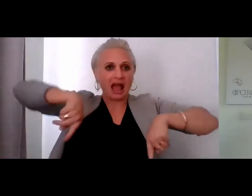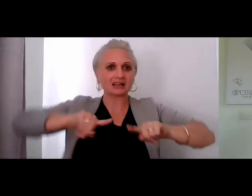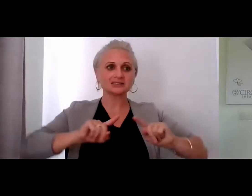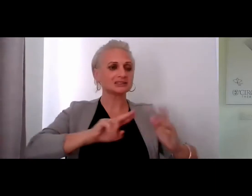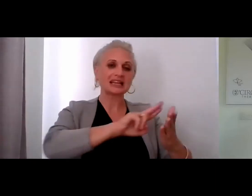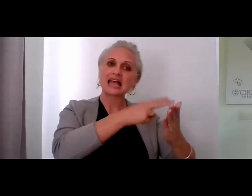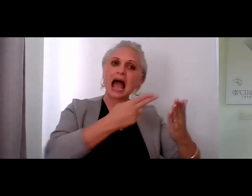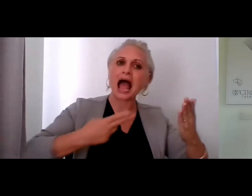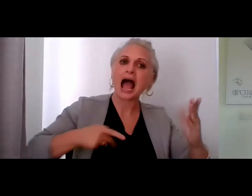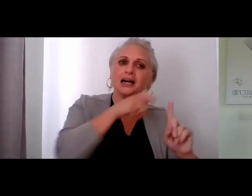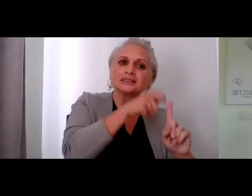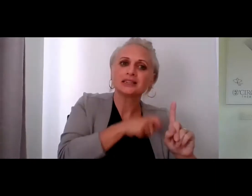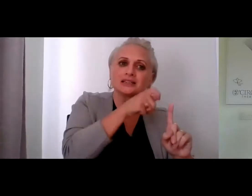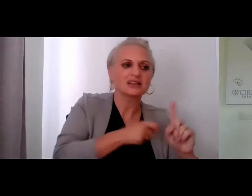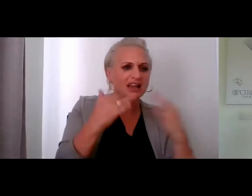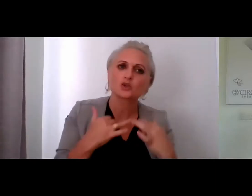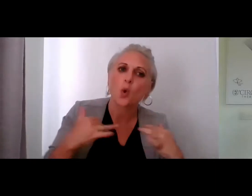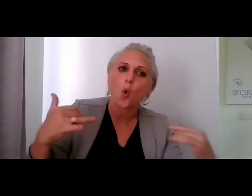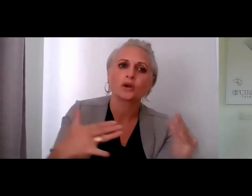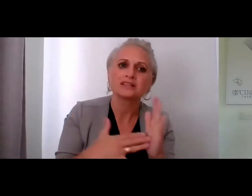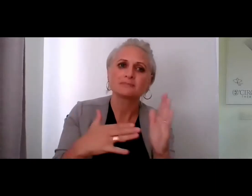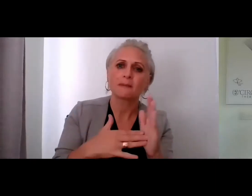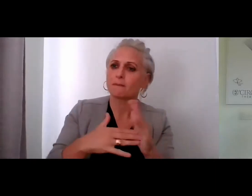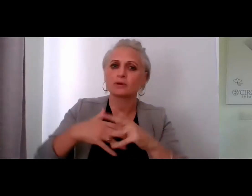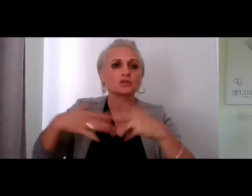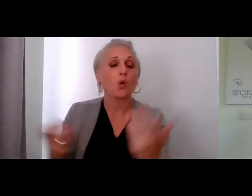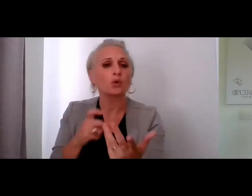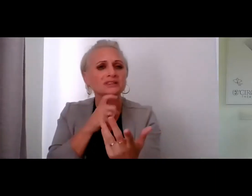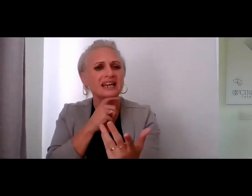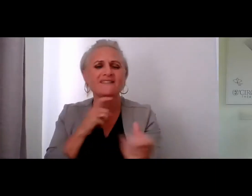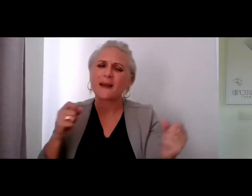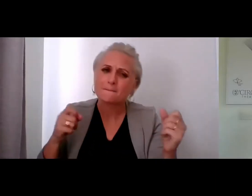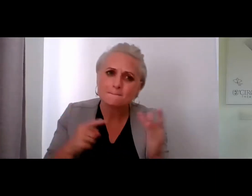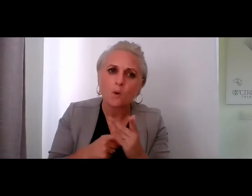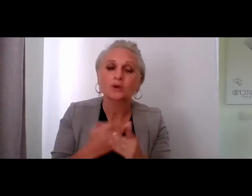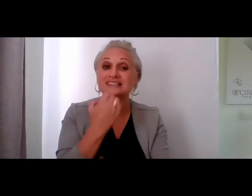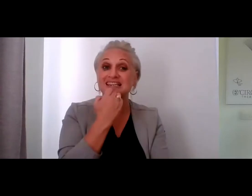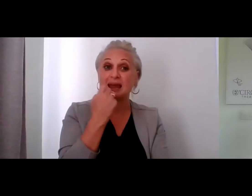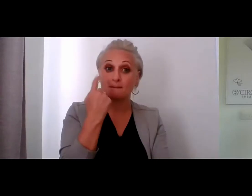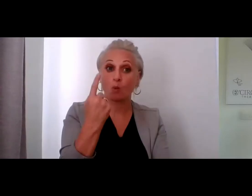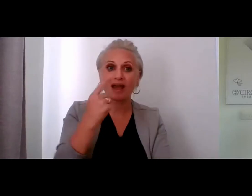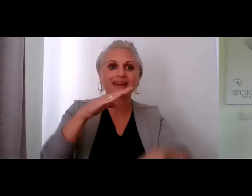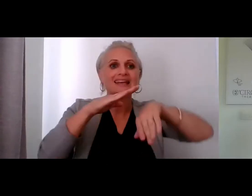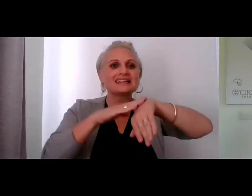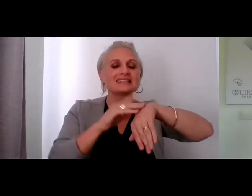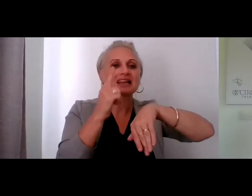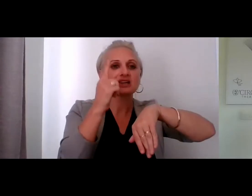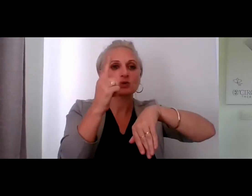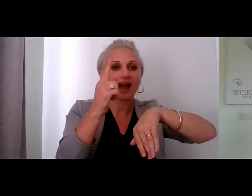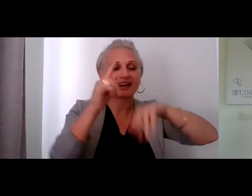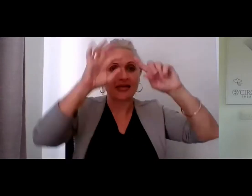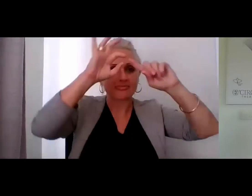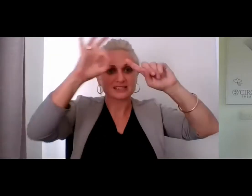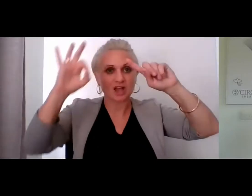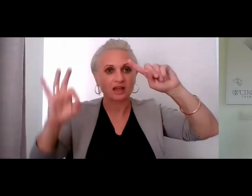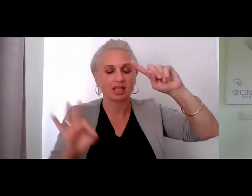as staff is particularly critical to stage 1 in the policy cycle, in which you will